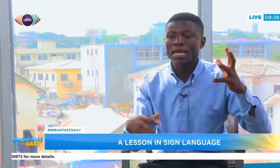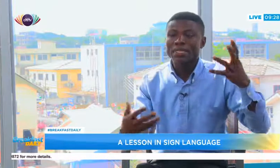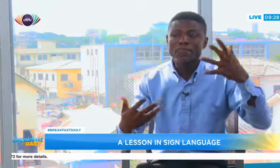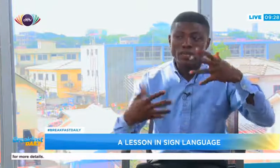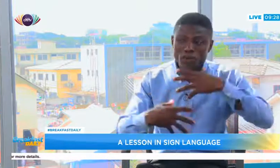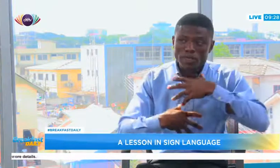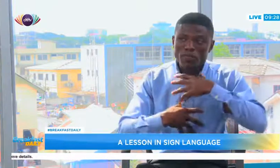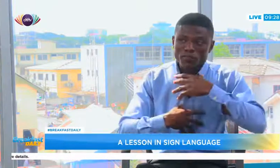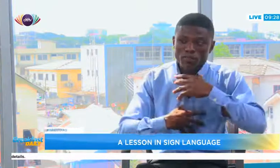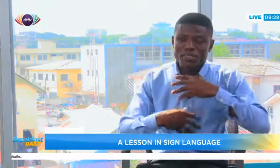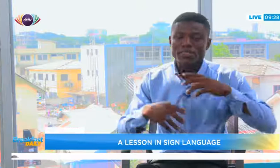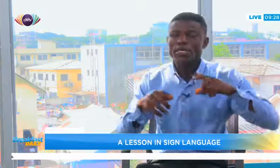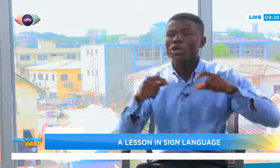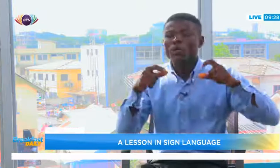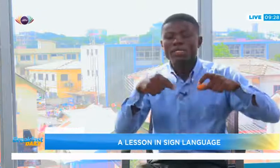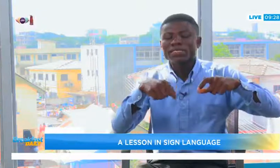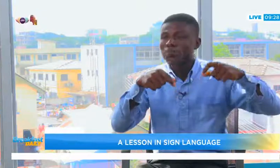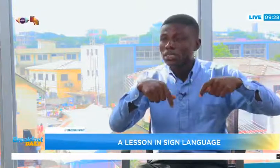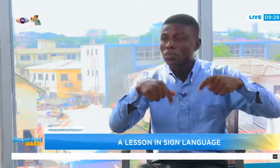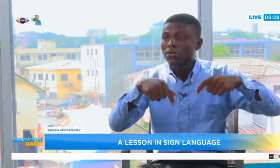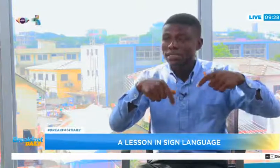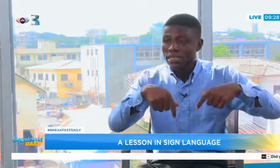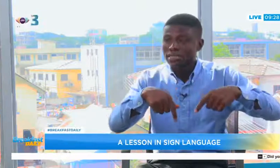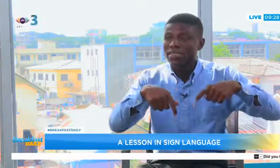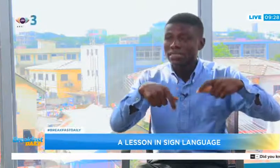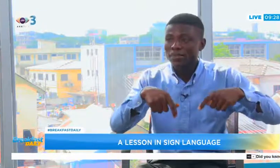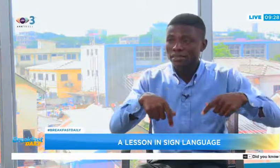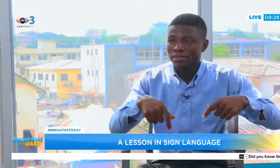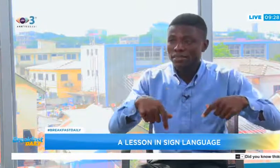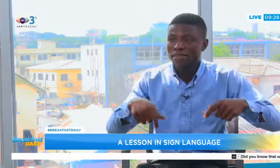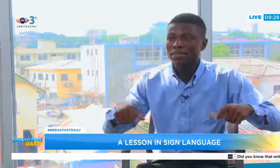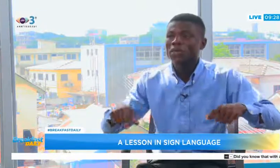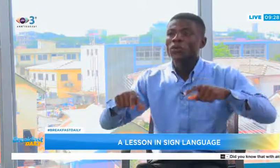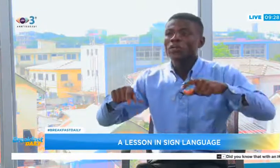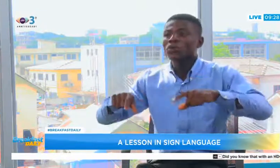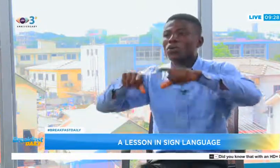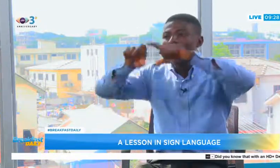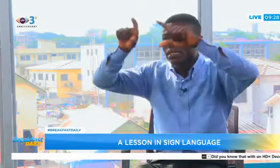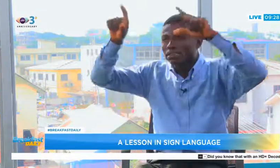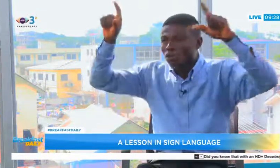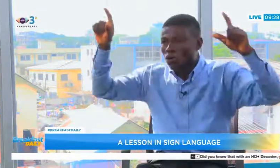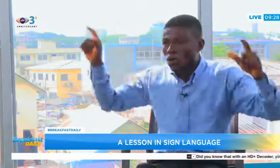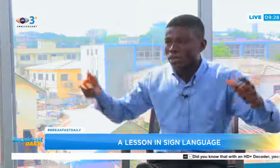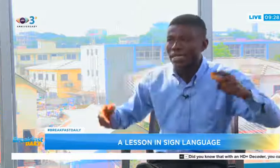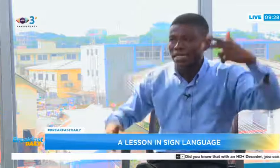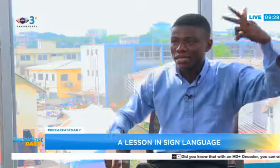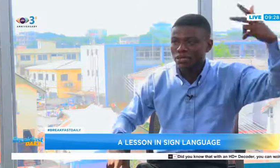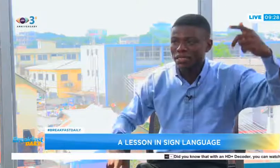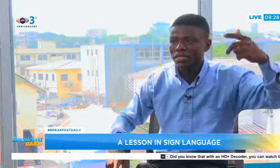then for the course I'm offering is community-based rehabilitation and disability studies, which combines all the of three those. units,